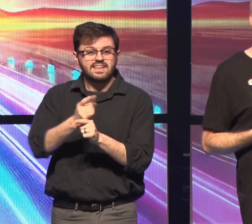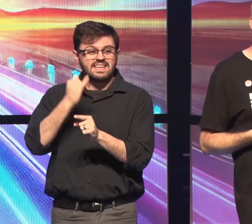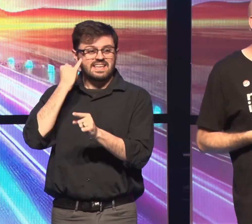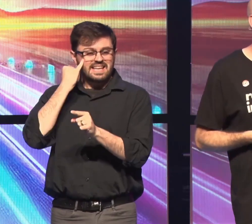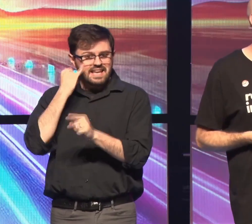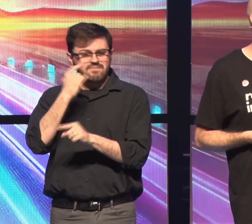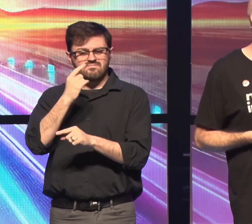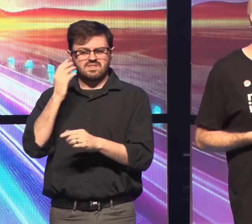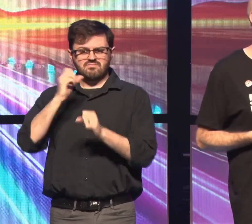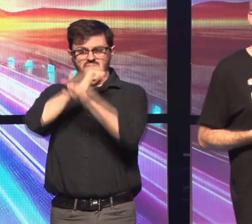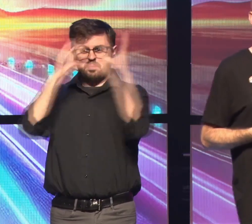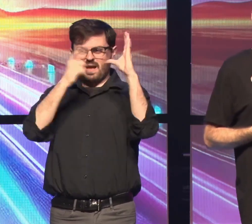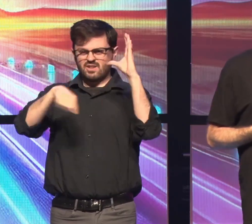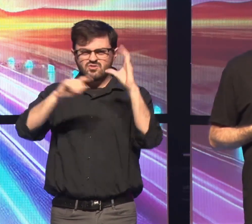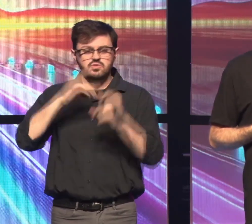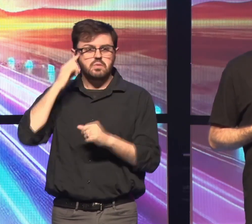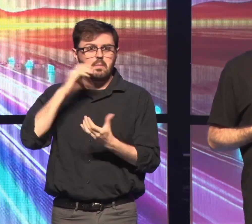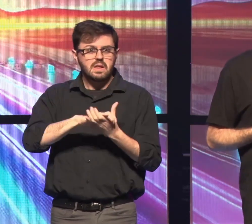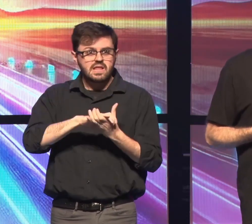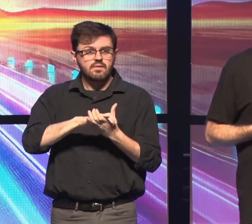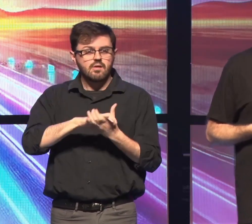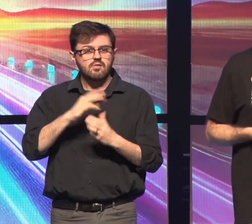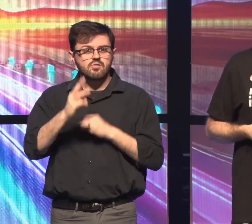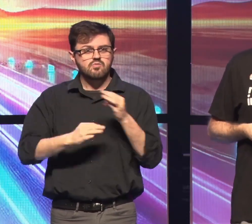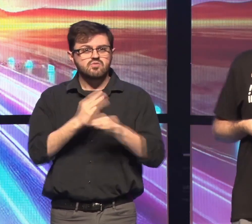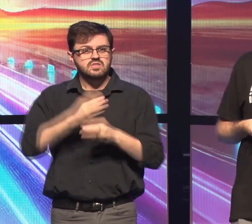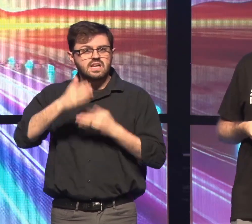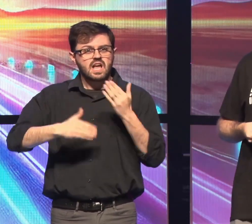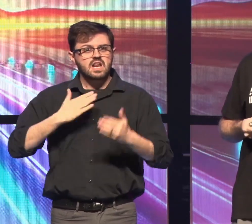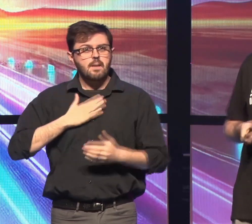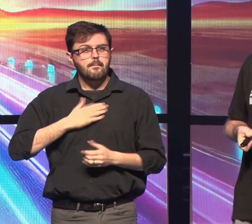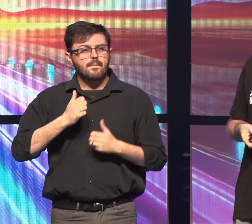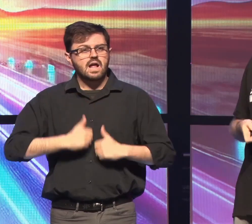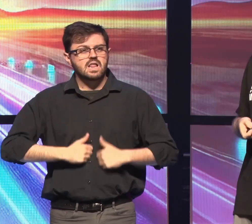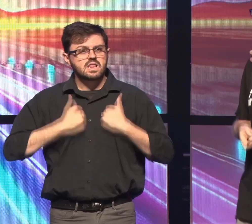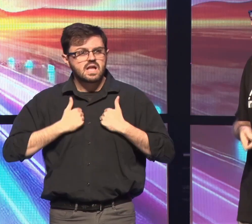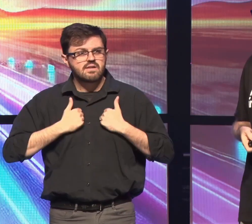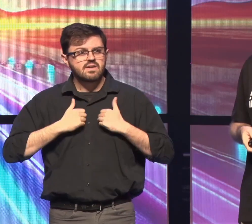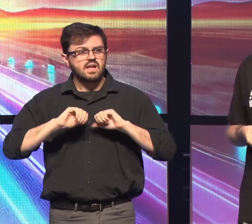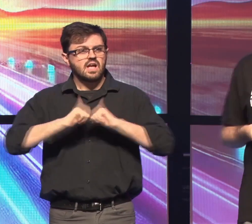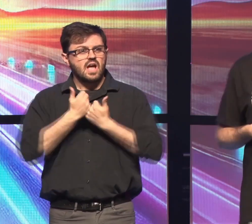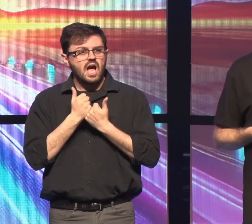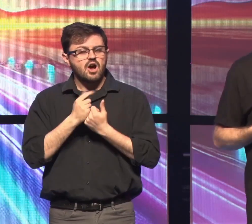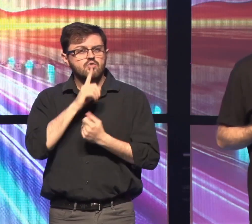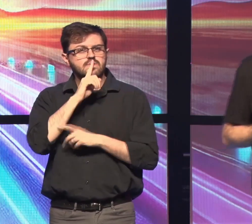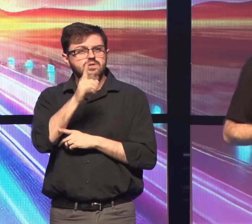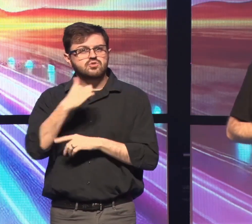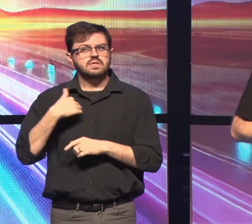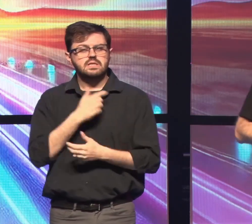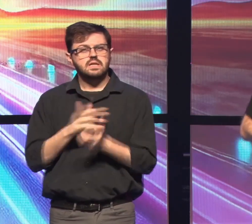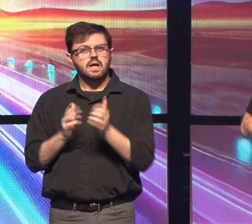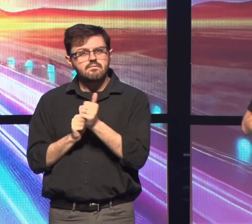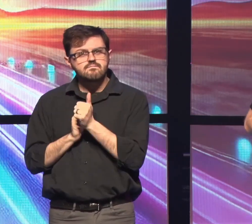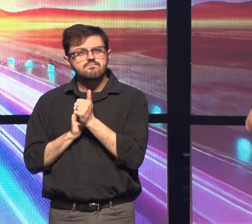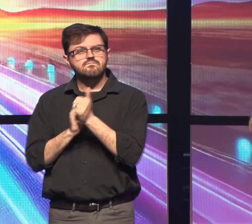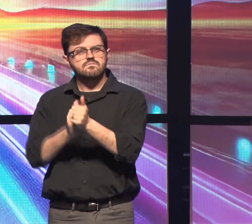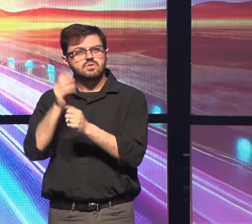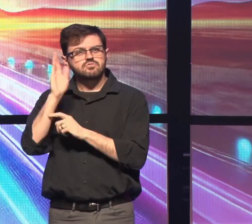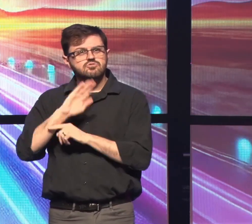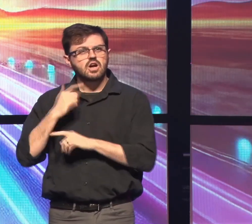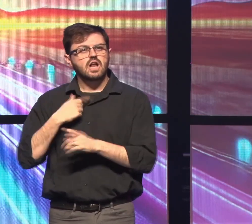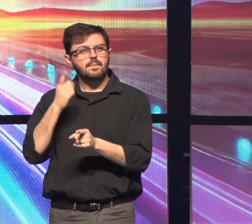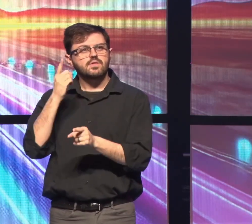if that's what you hold, like you are worried, how do I make sure that I live in a way that's consistent so that I'm on the right side of